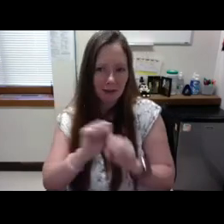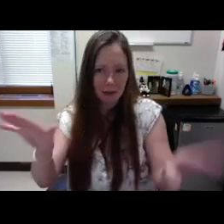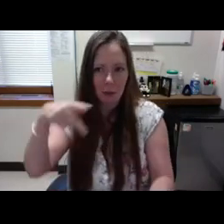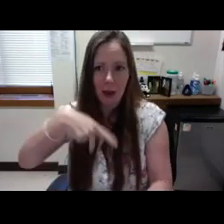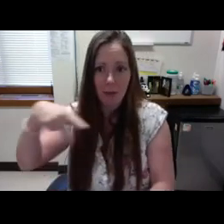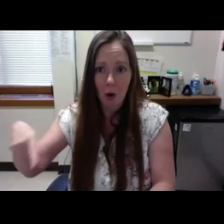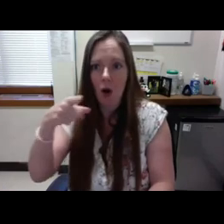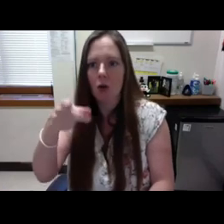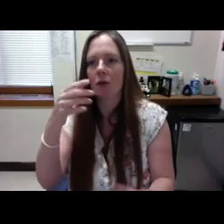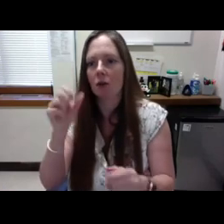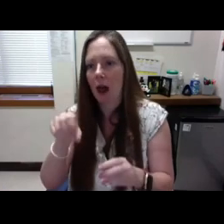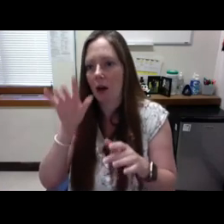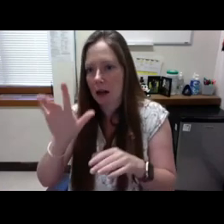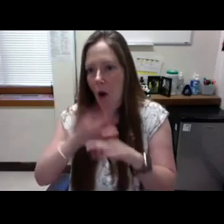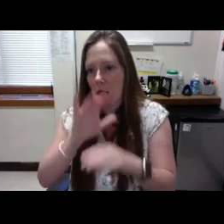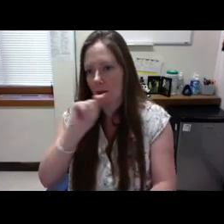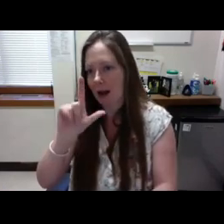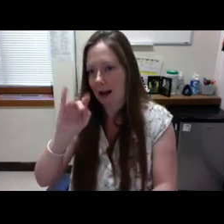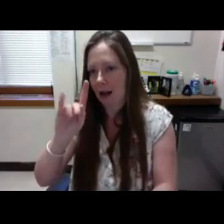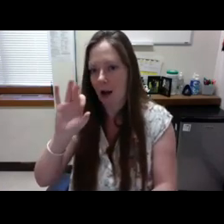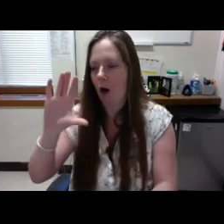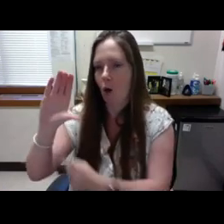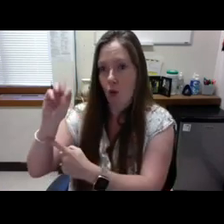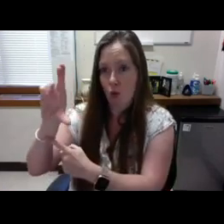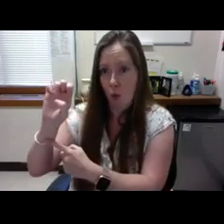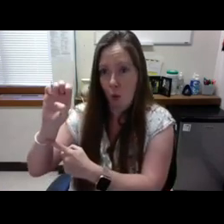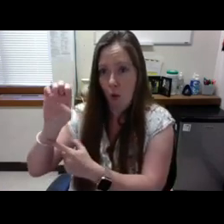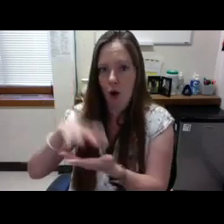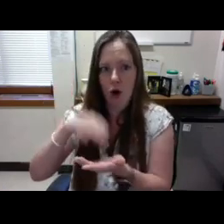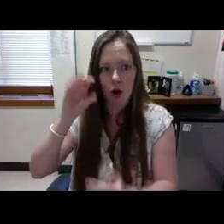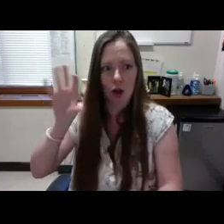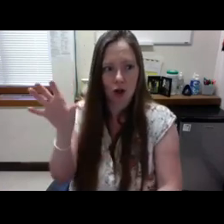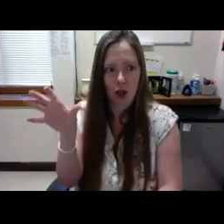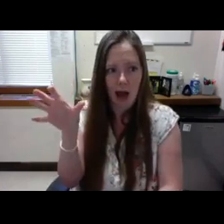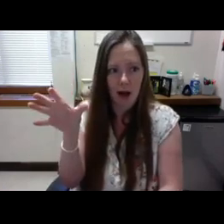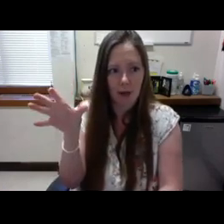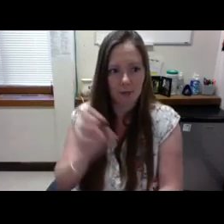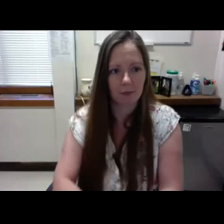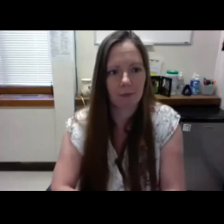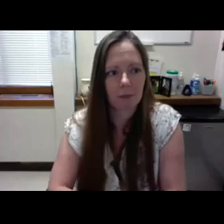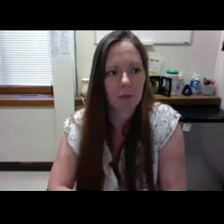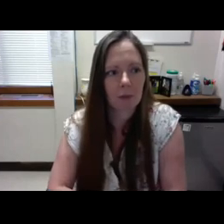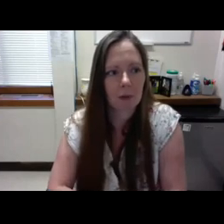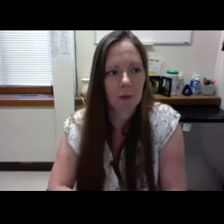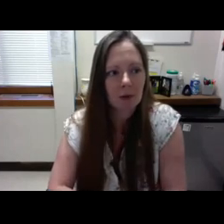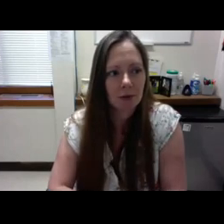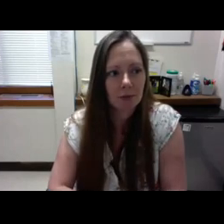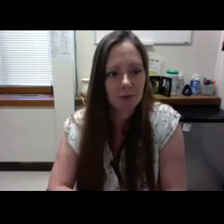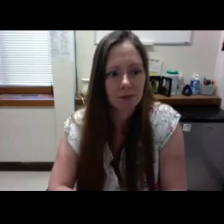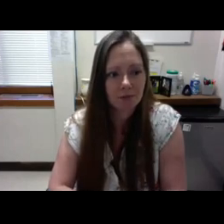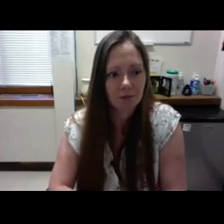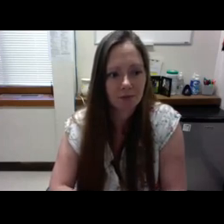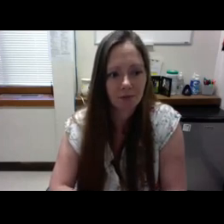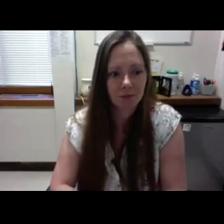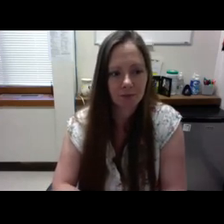And like I mentioned, we will send out the PowerPoint. And so you can click on the core channel